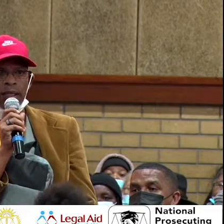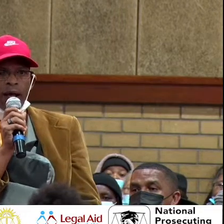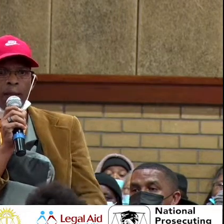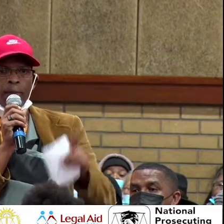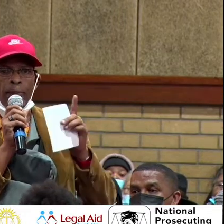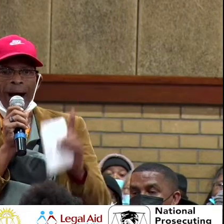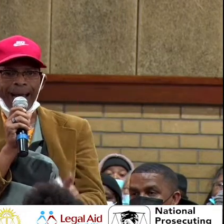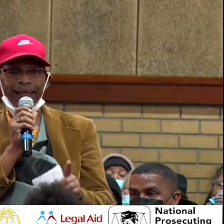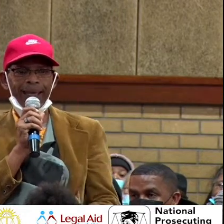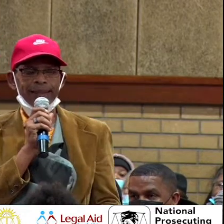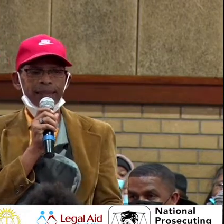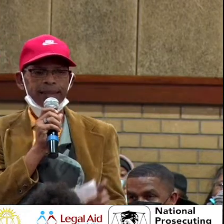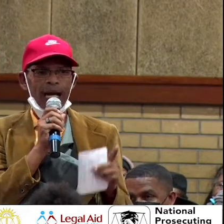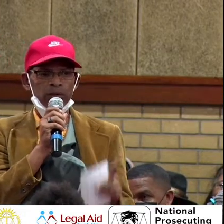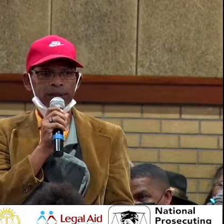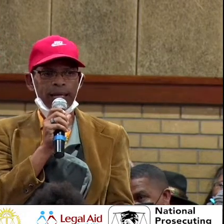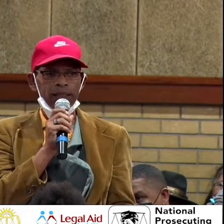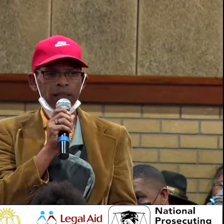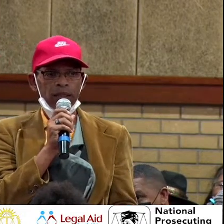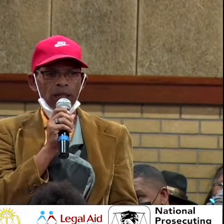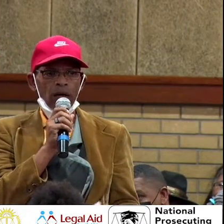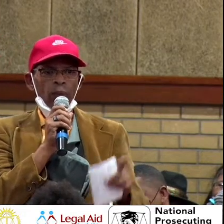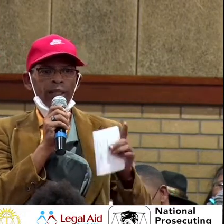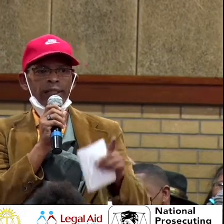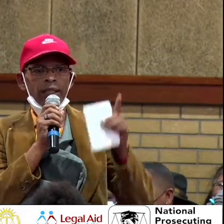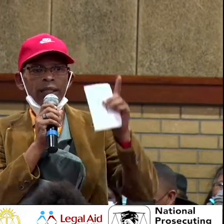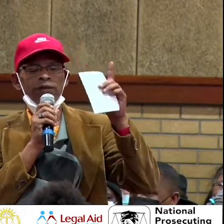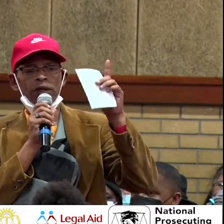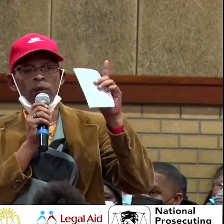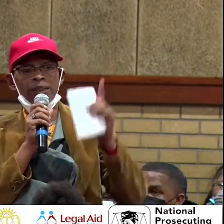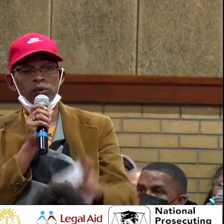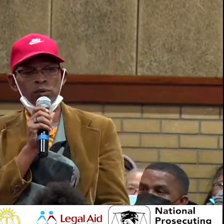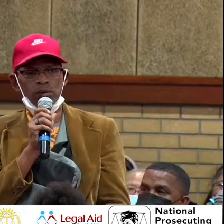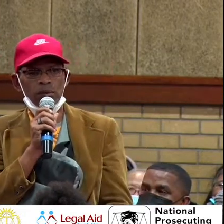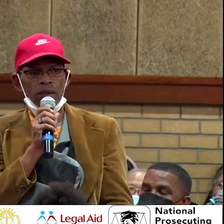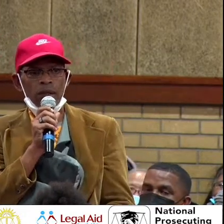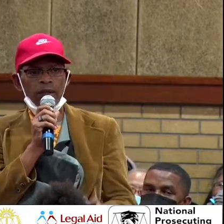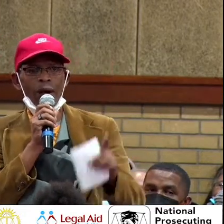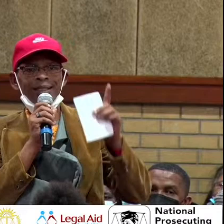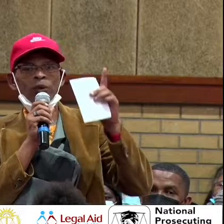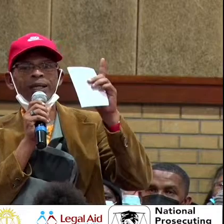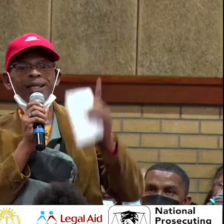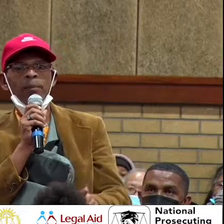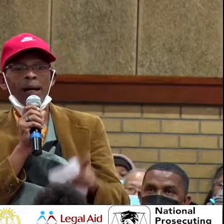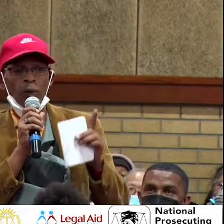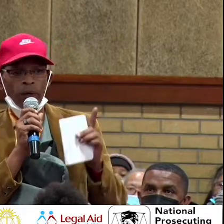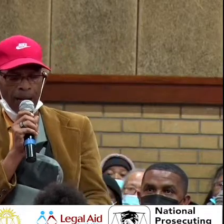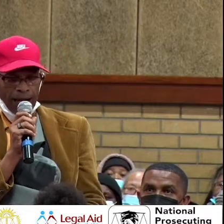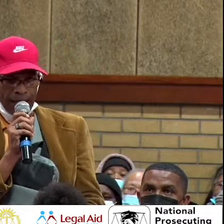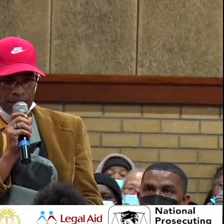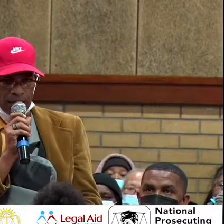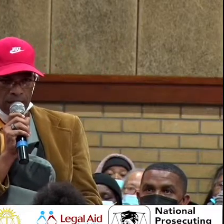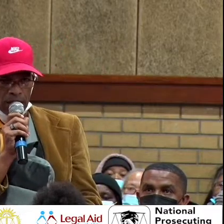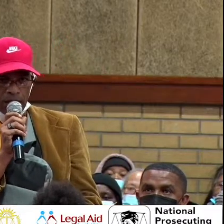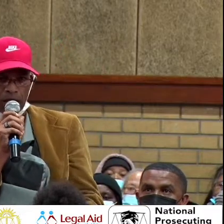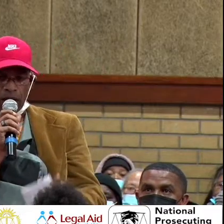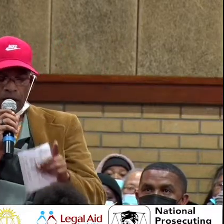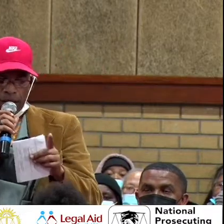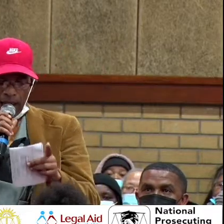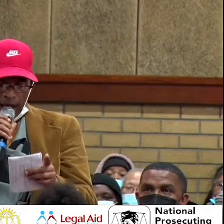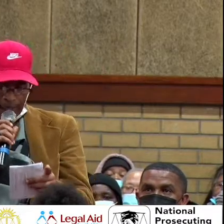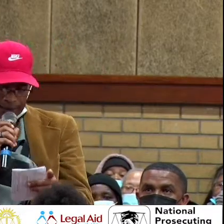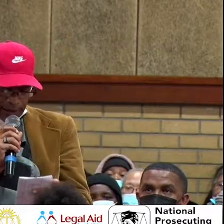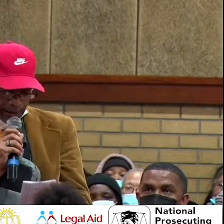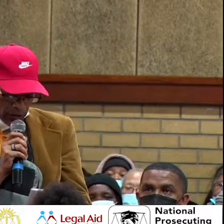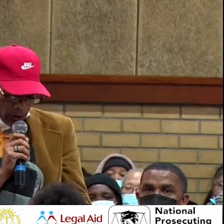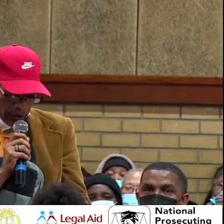chased by gangsters outside. We didn't even know what to do. They wanted to kill him with pangas.